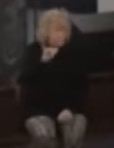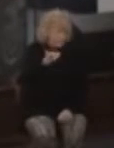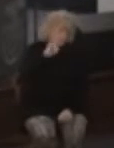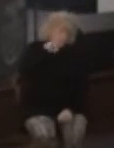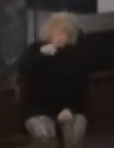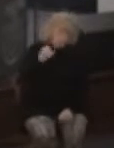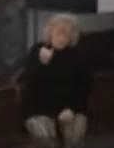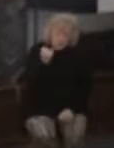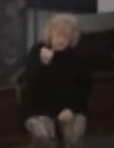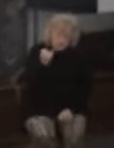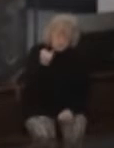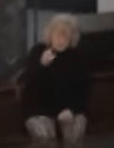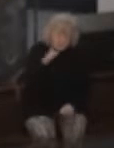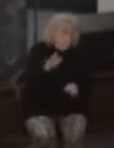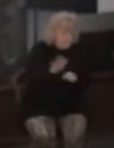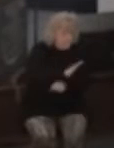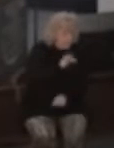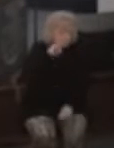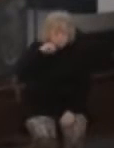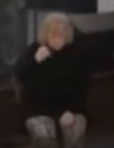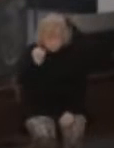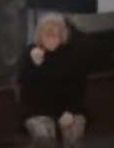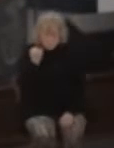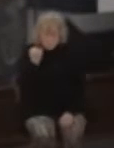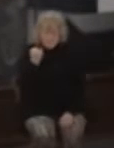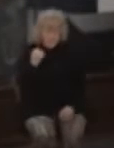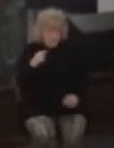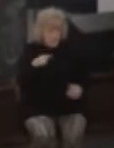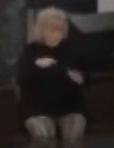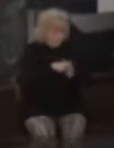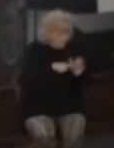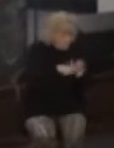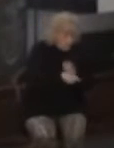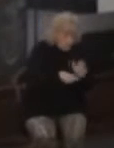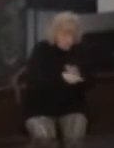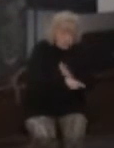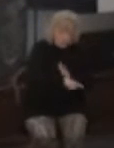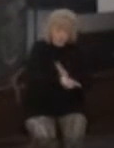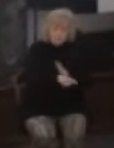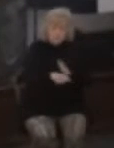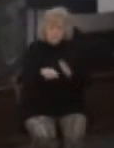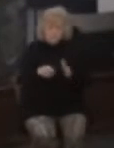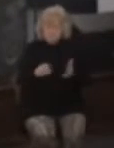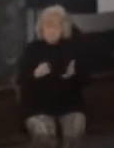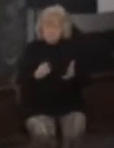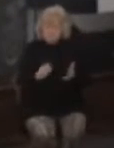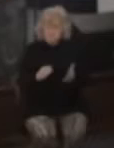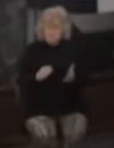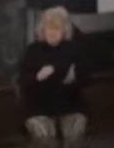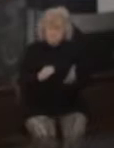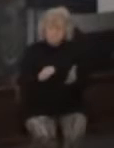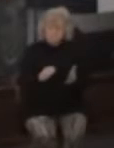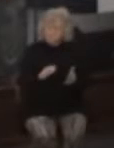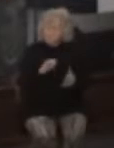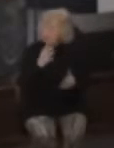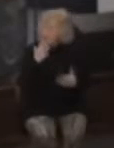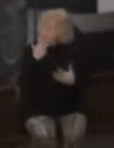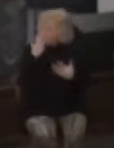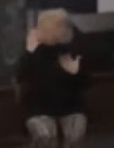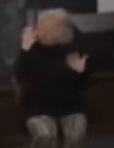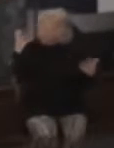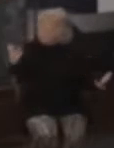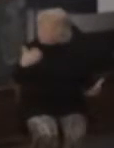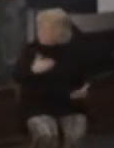jealousy. They are full of envy, then murder, strife, deceit, and malice. They are gossips and